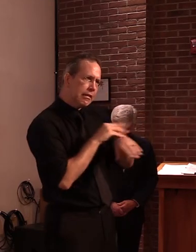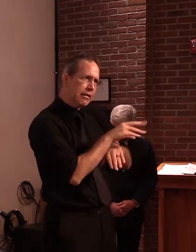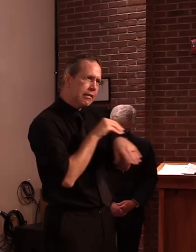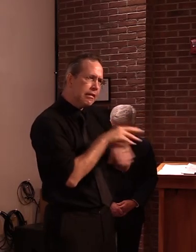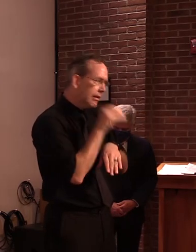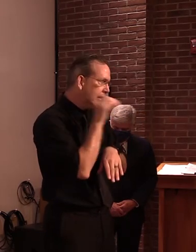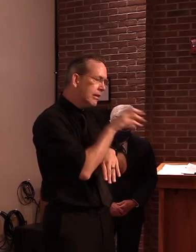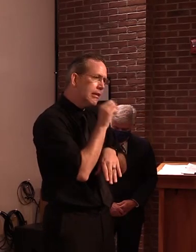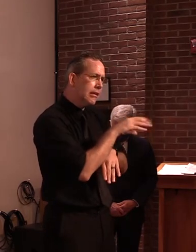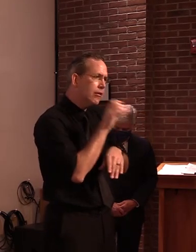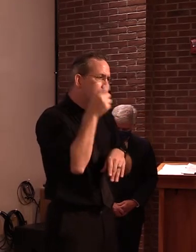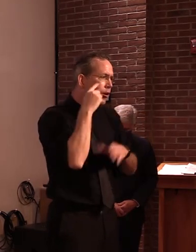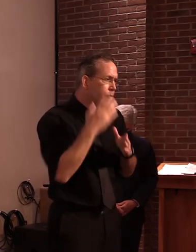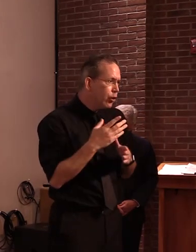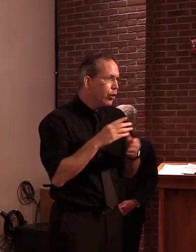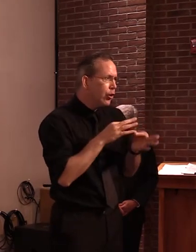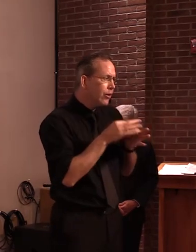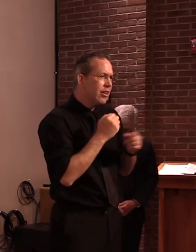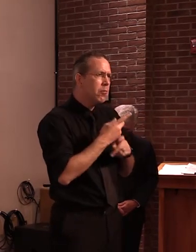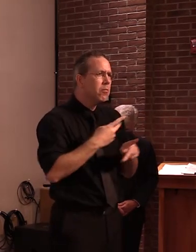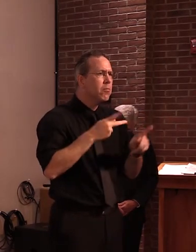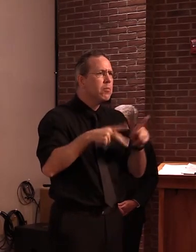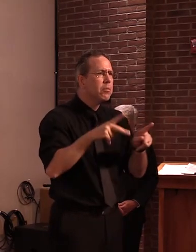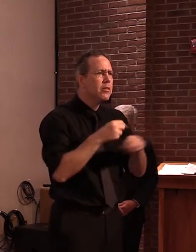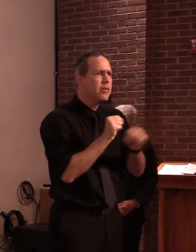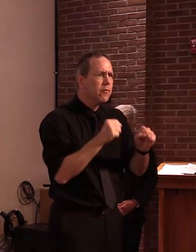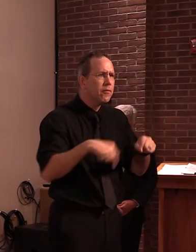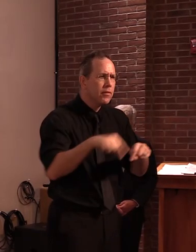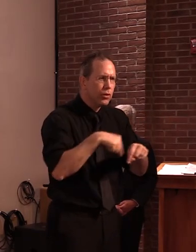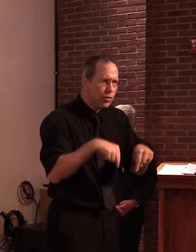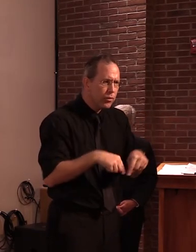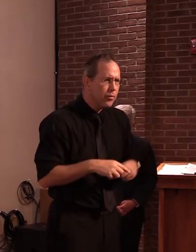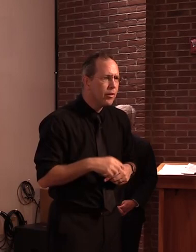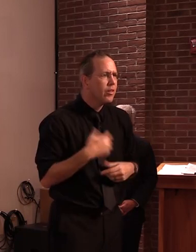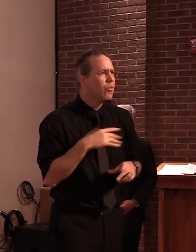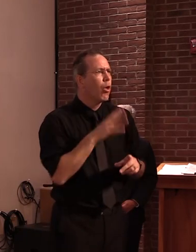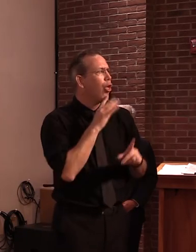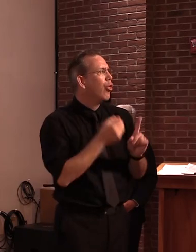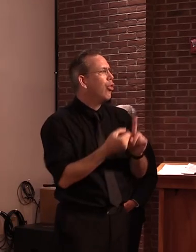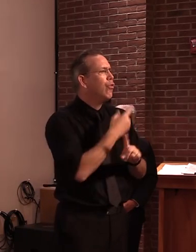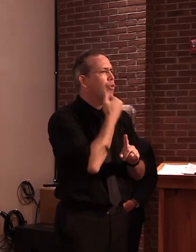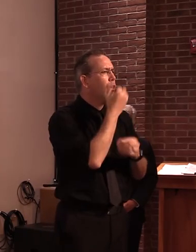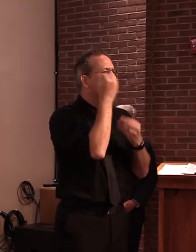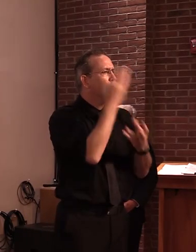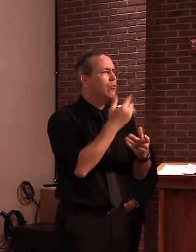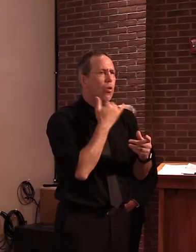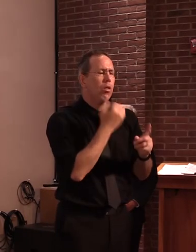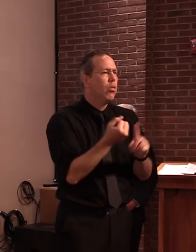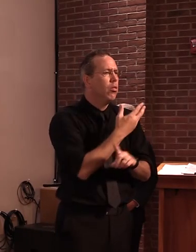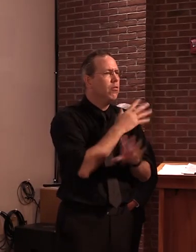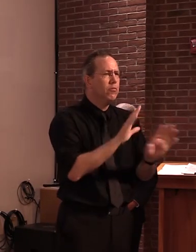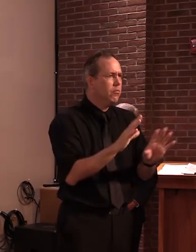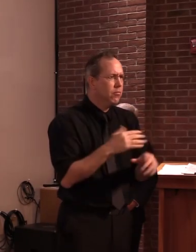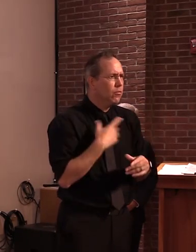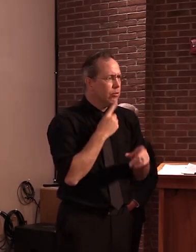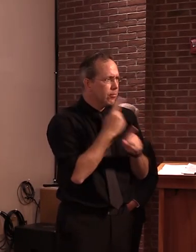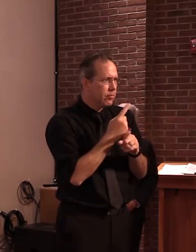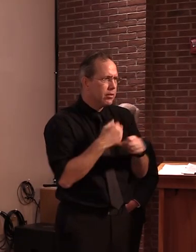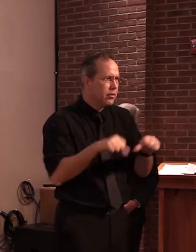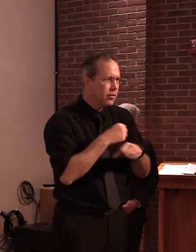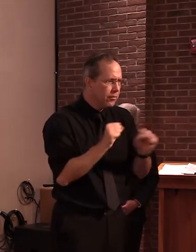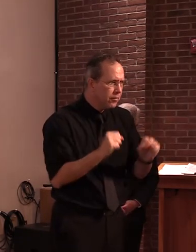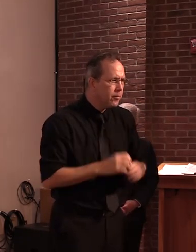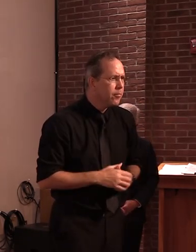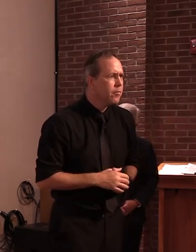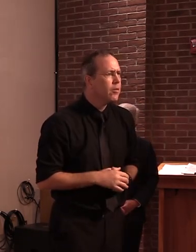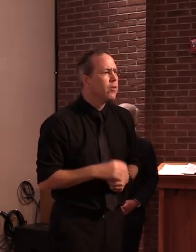put anybody at excess risk by a decision that's made. But these things are not snap judgments. These are